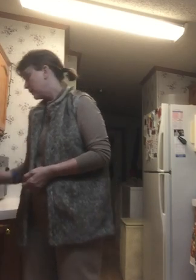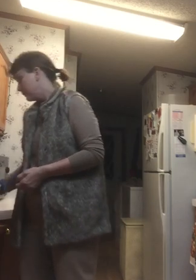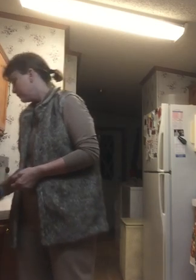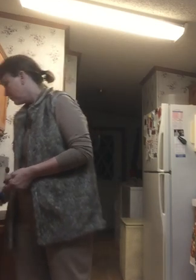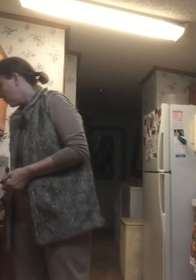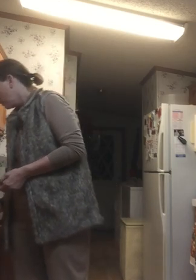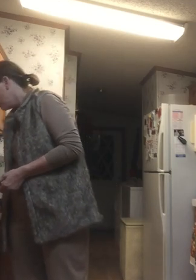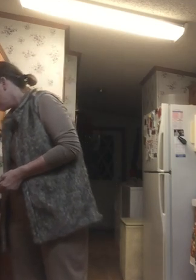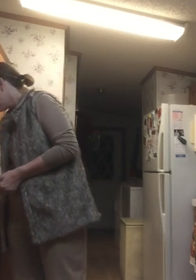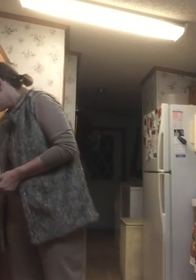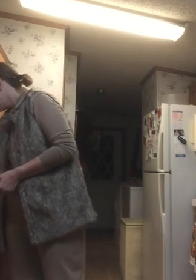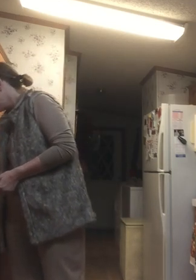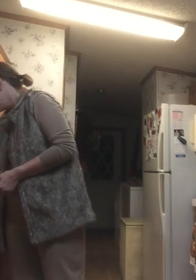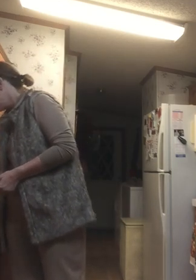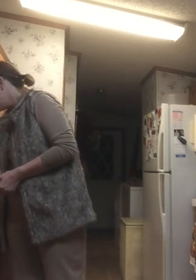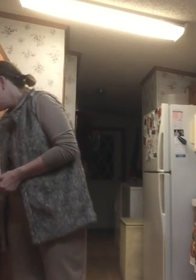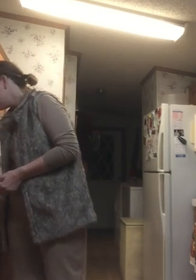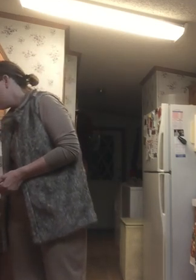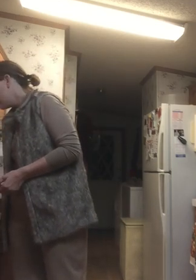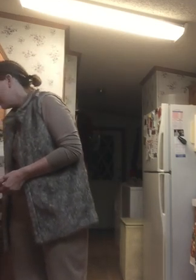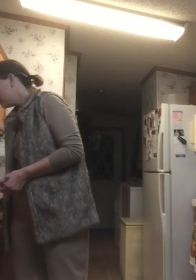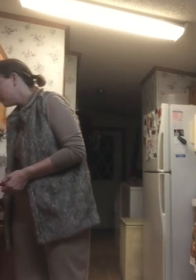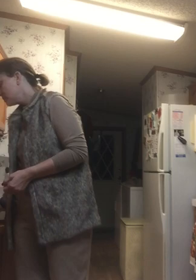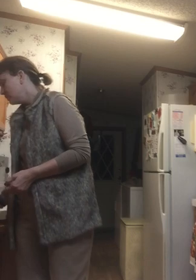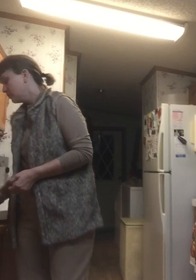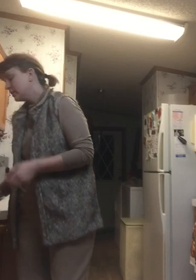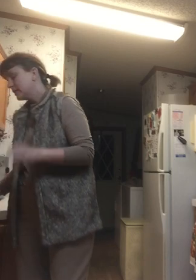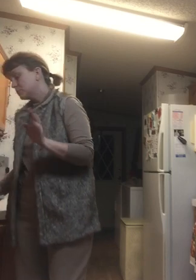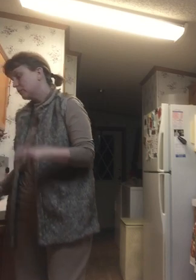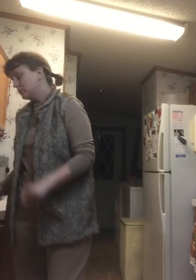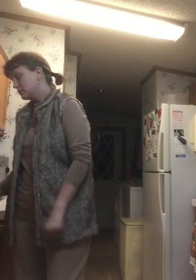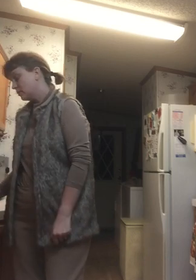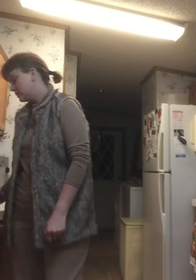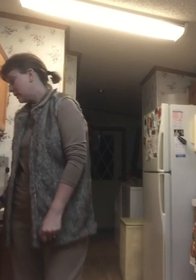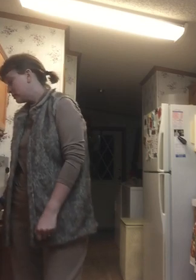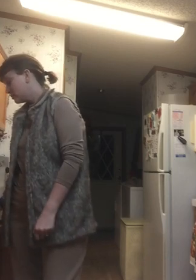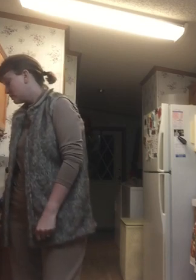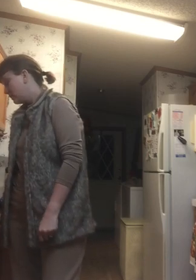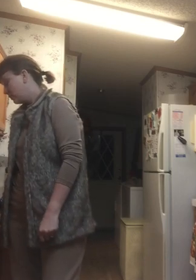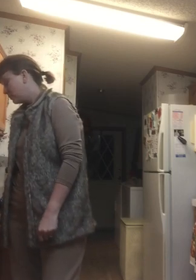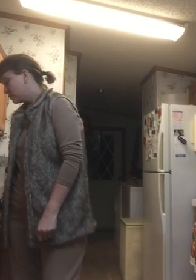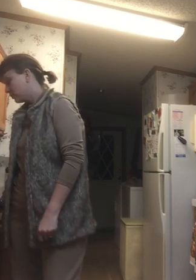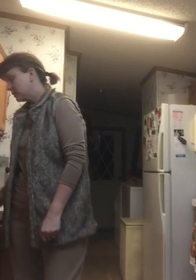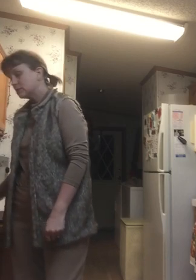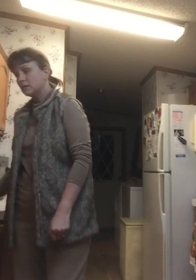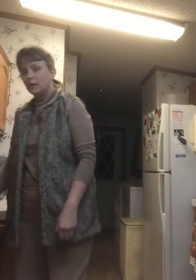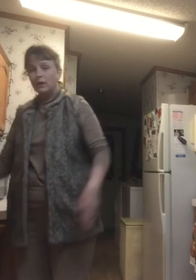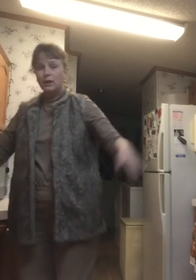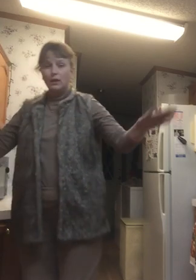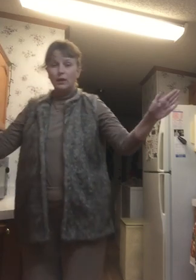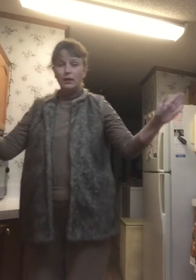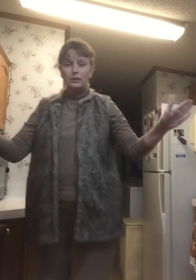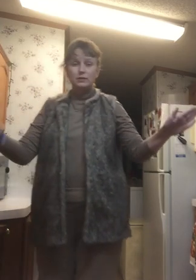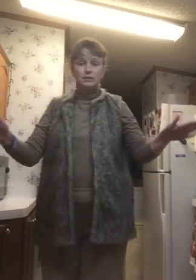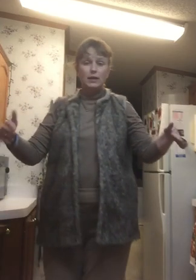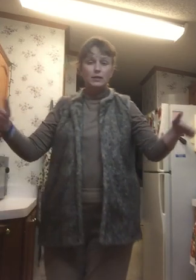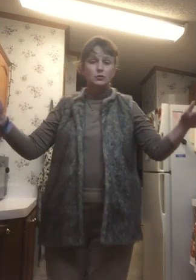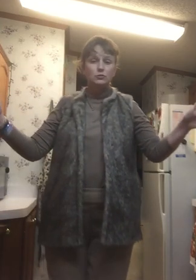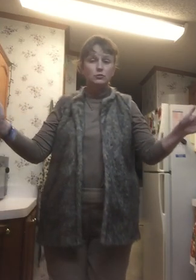Anyway, the next song is the next part of the song is Angels and Men Rejoice. and it's